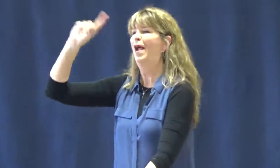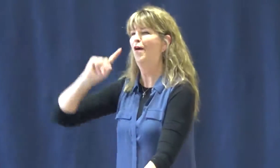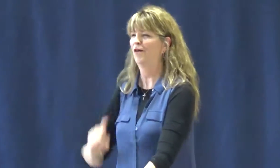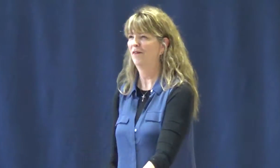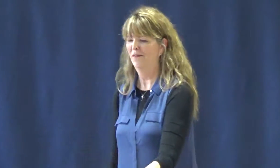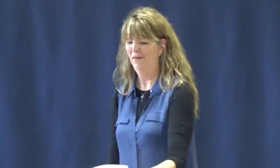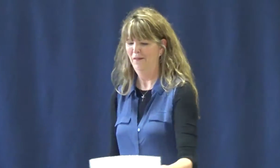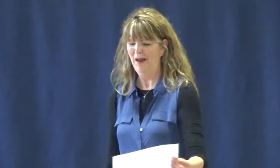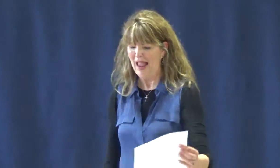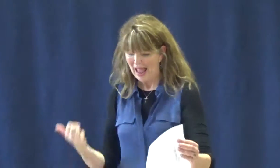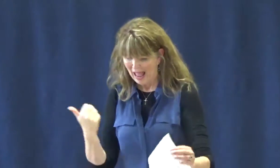Everywhere.